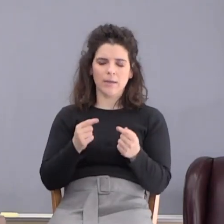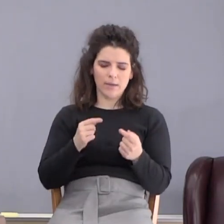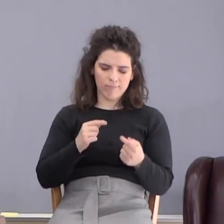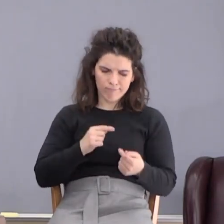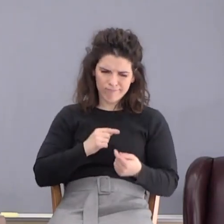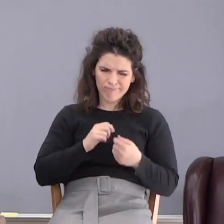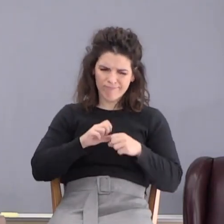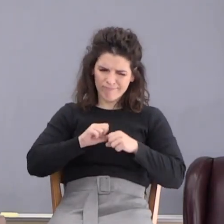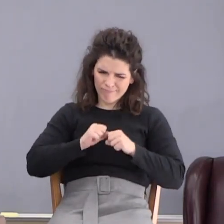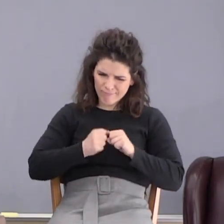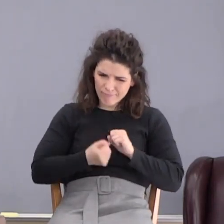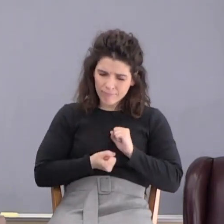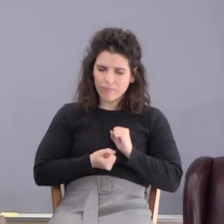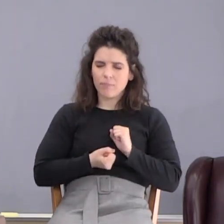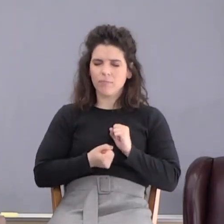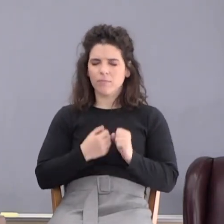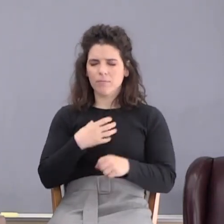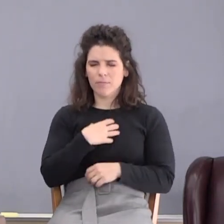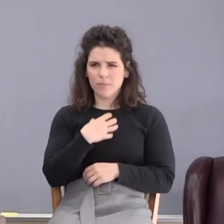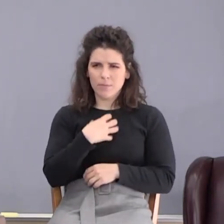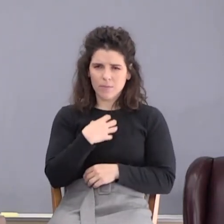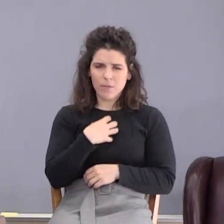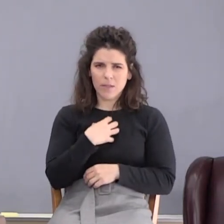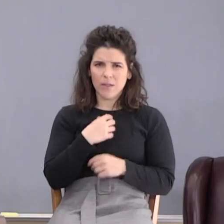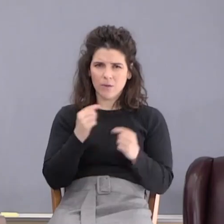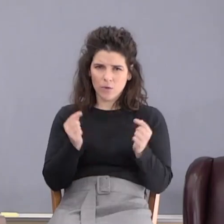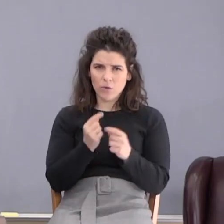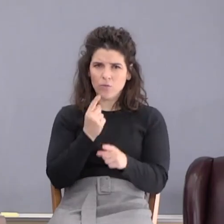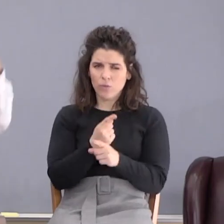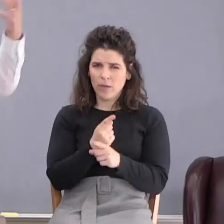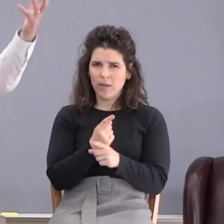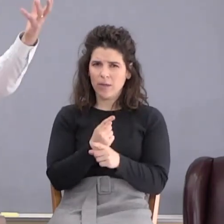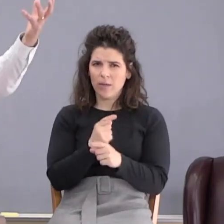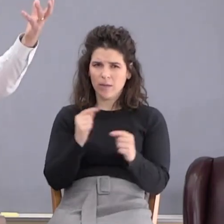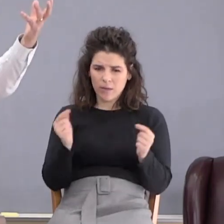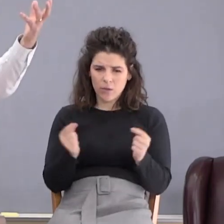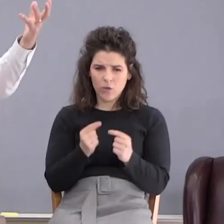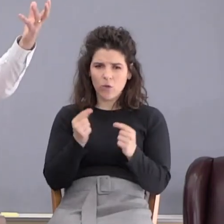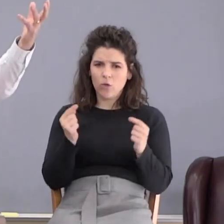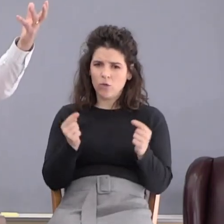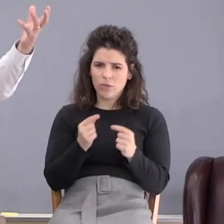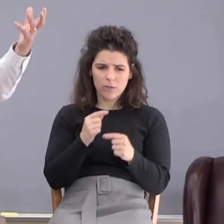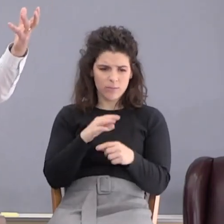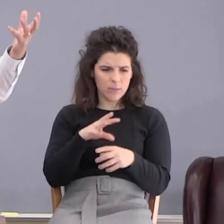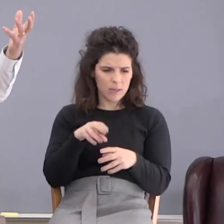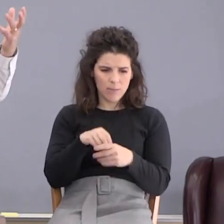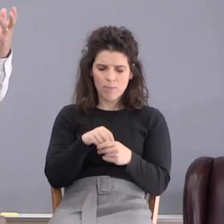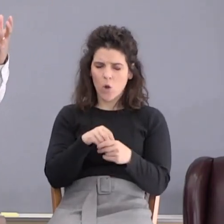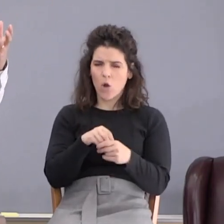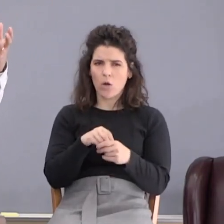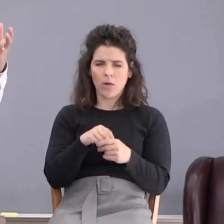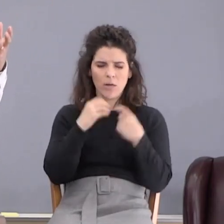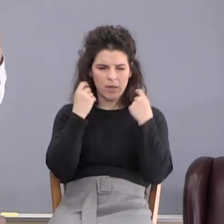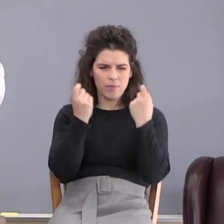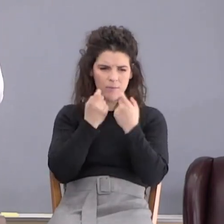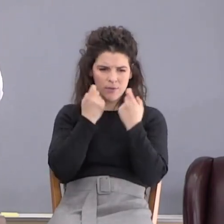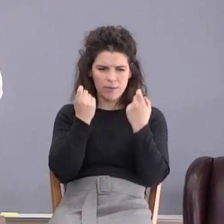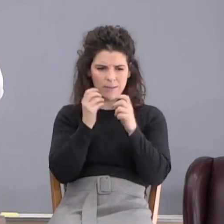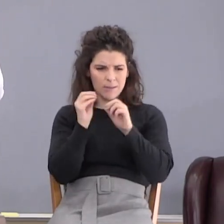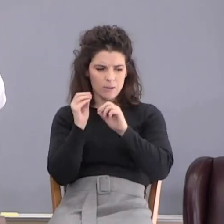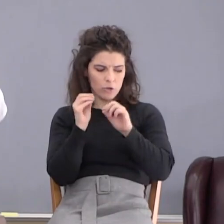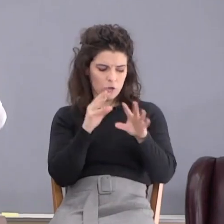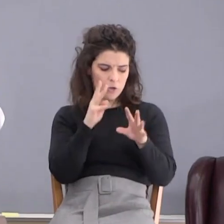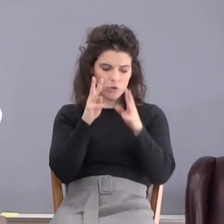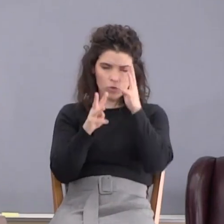agony, there's this groaning. It hurts. It hurts being a part of a sin-cursed creation